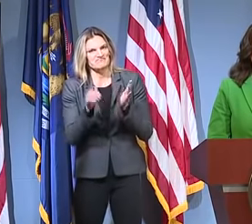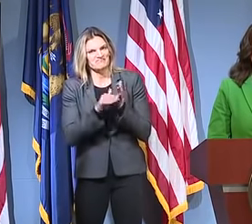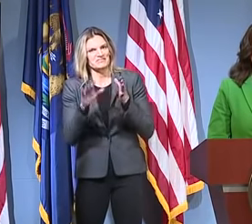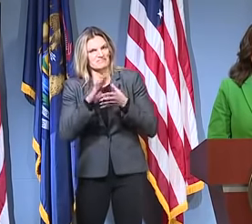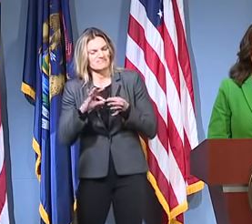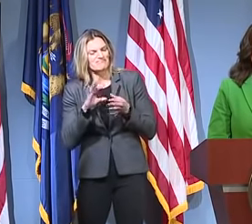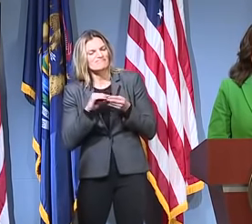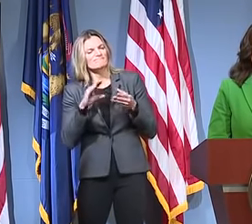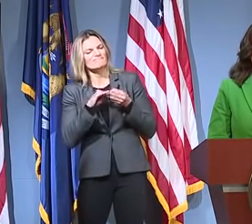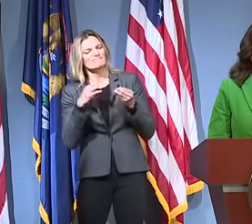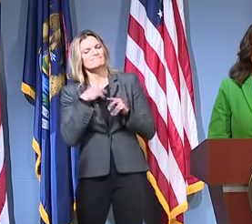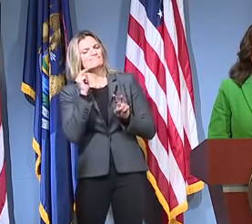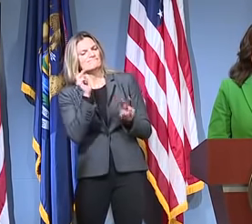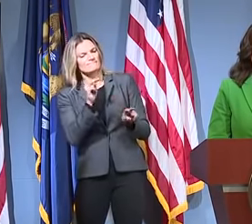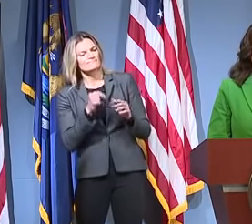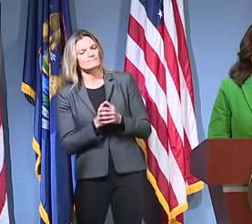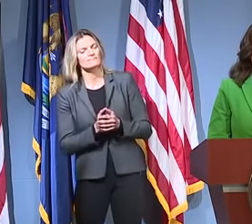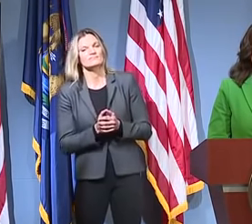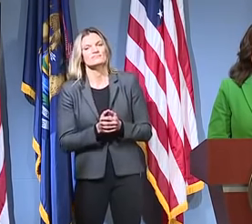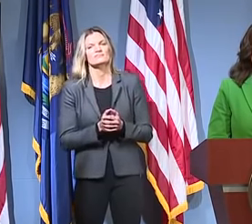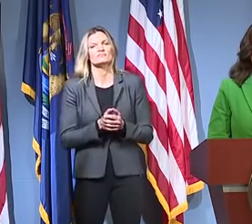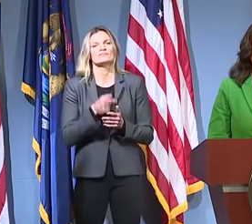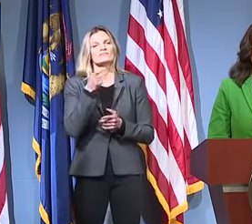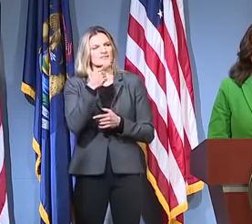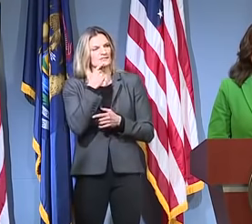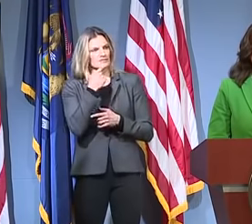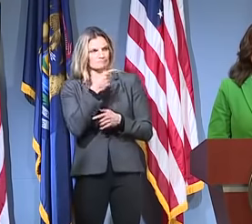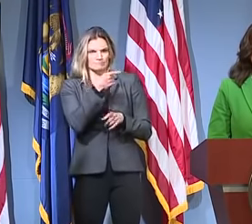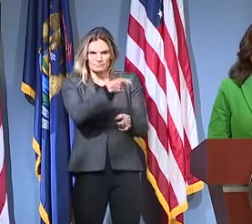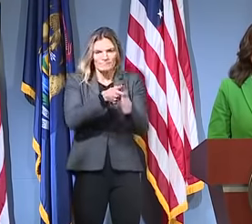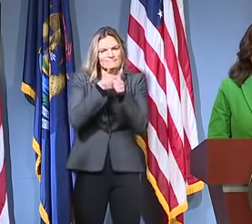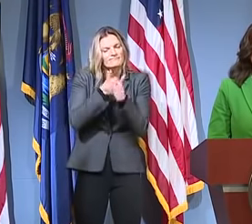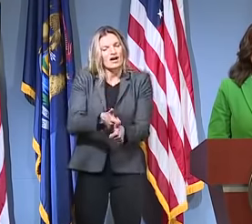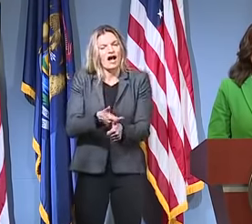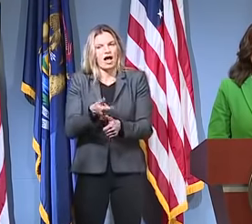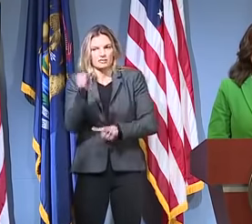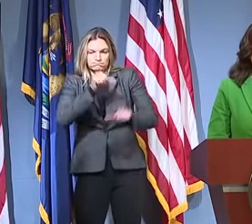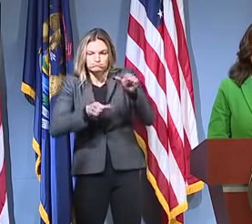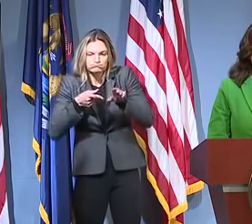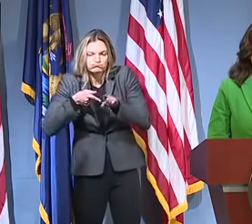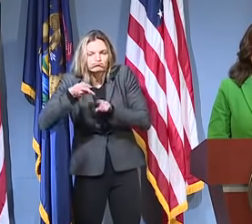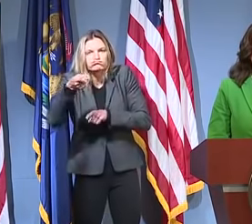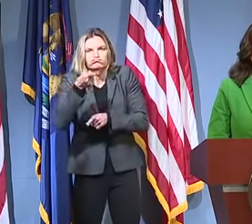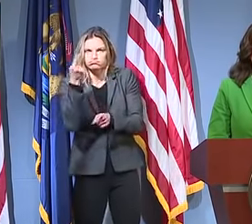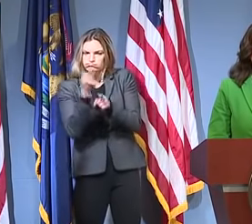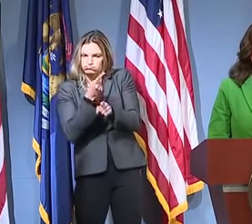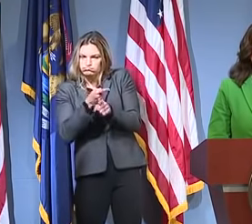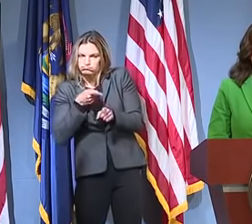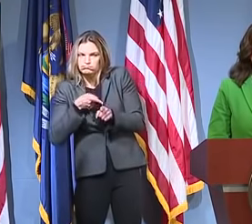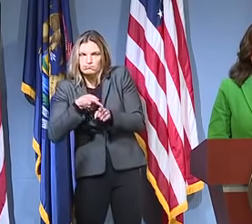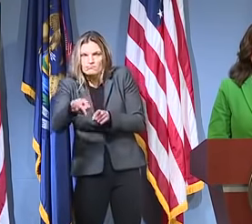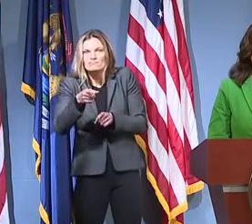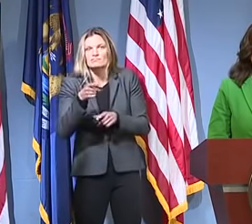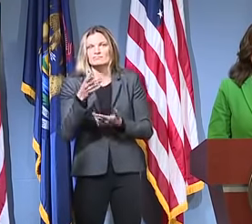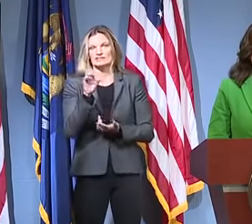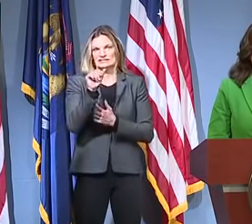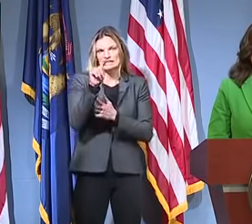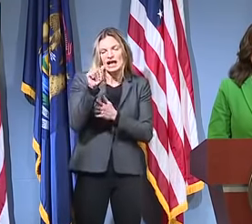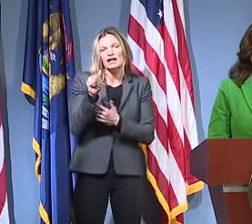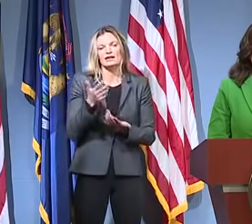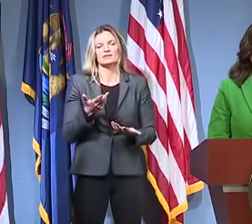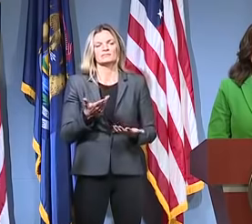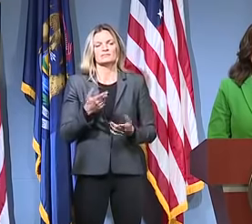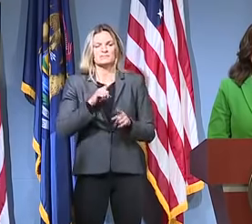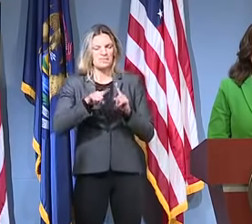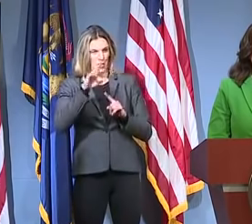the most accurate data in science, and that's been what you're making your decisions behind. But we all know statistics can be